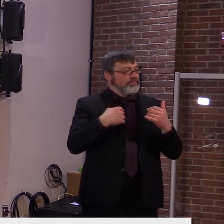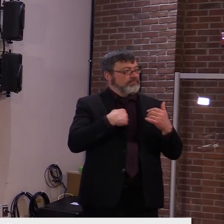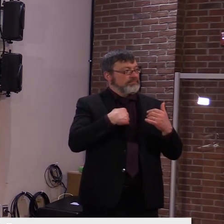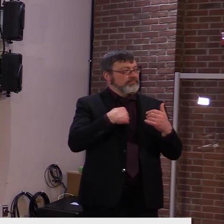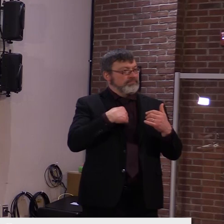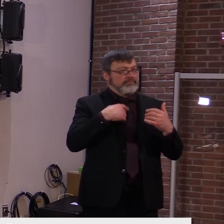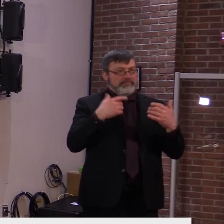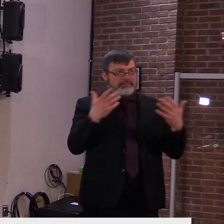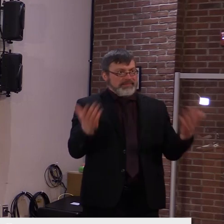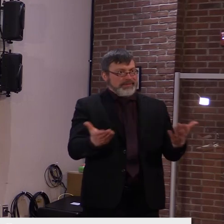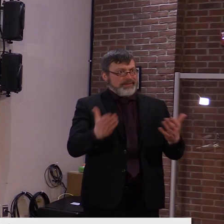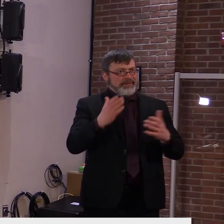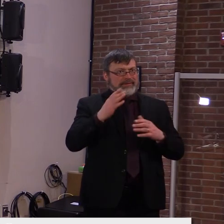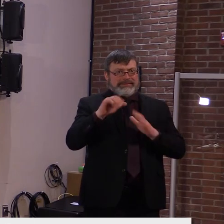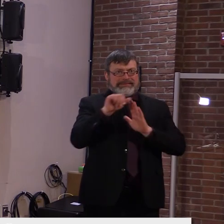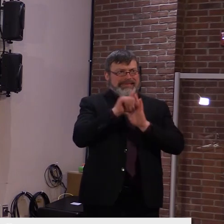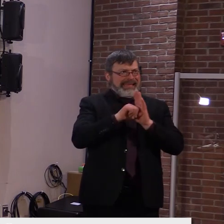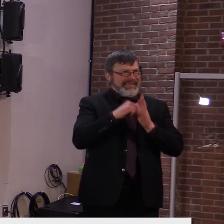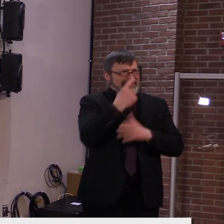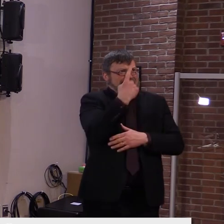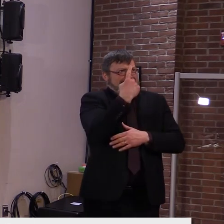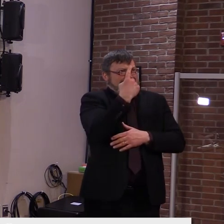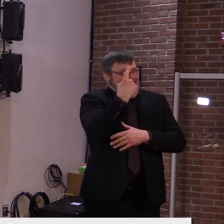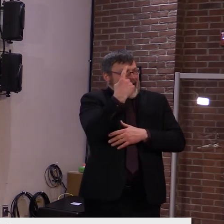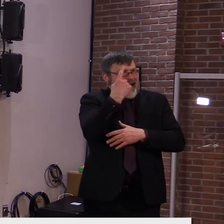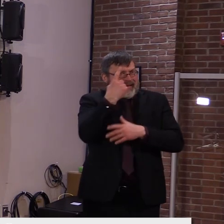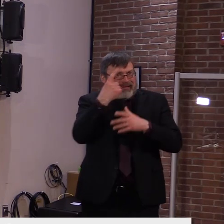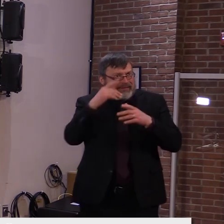that time, we performed